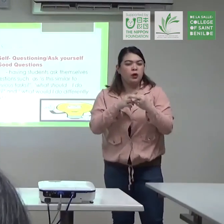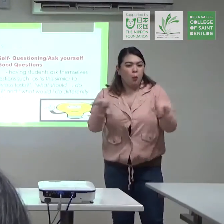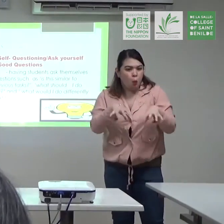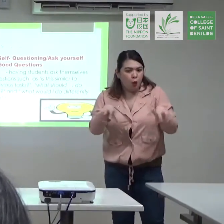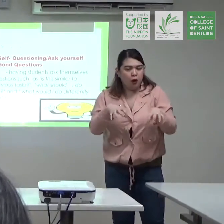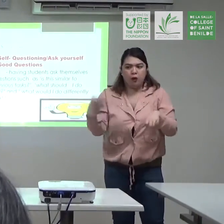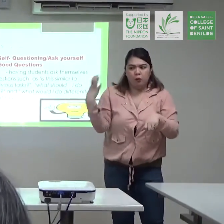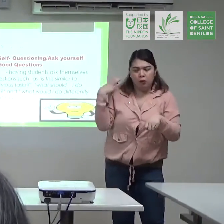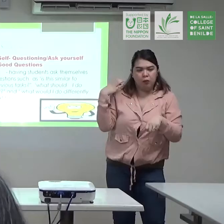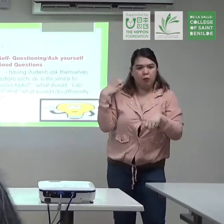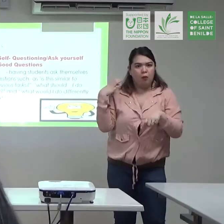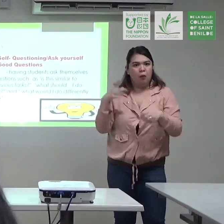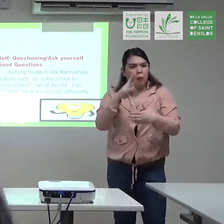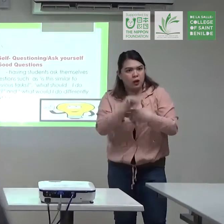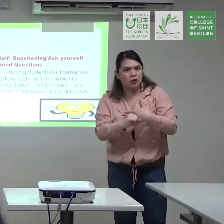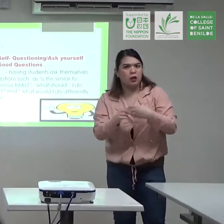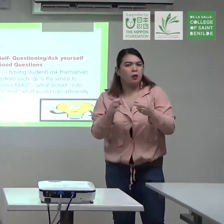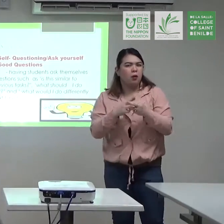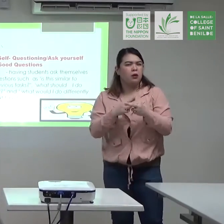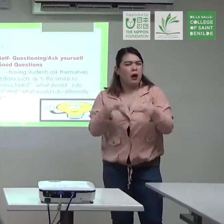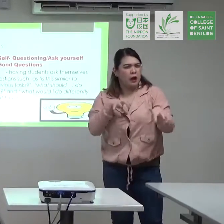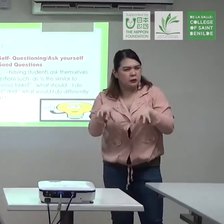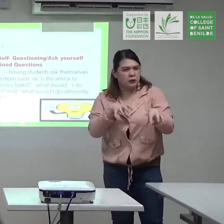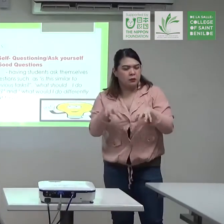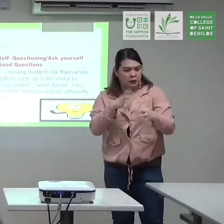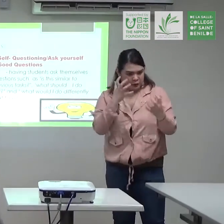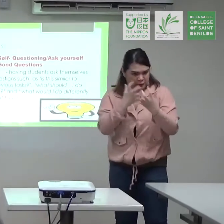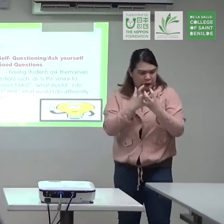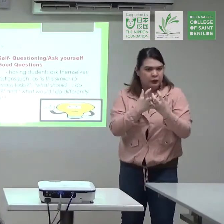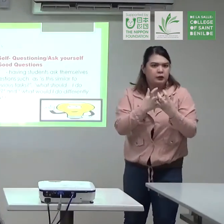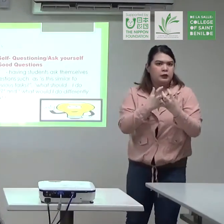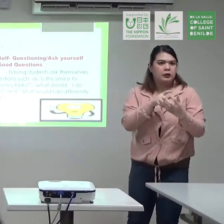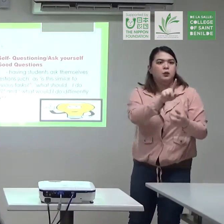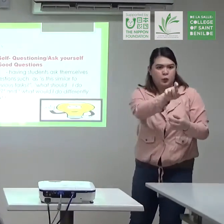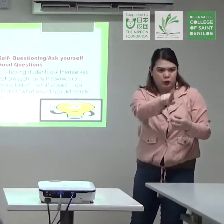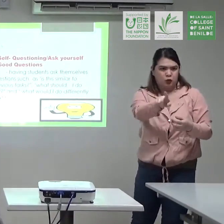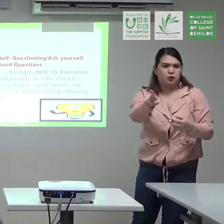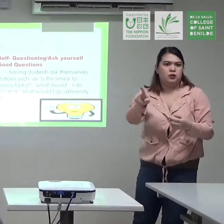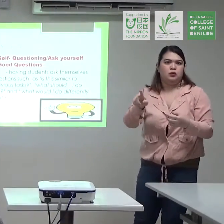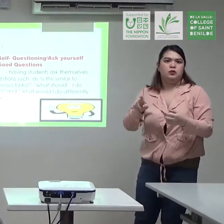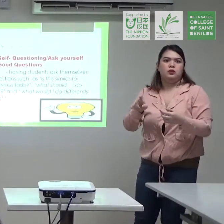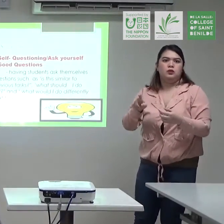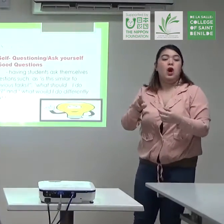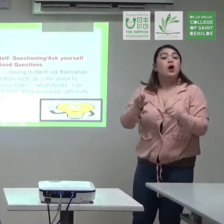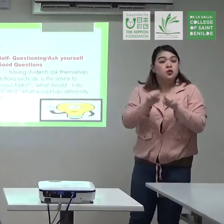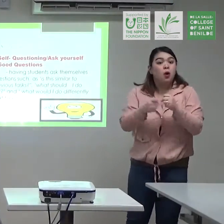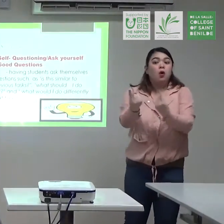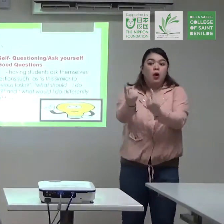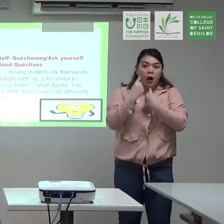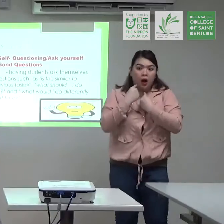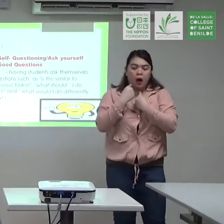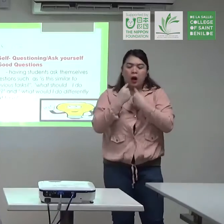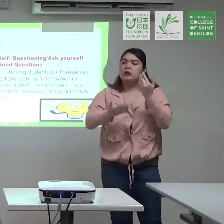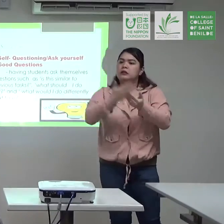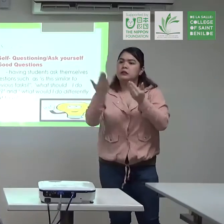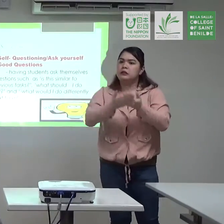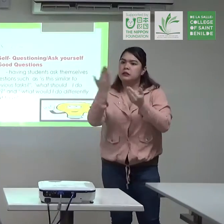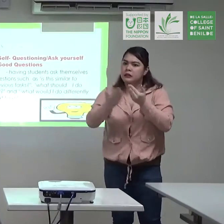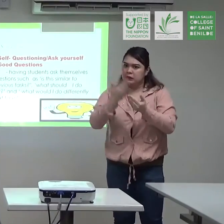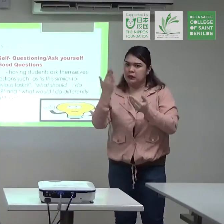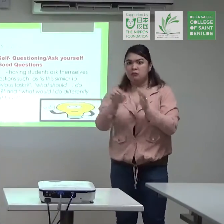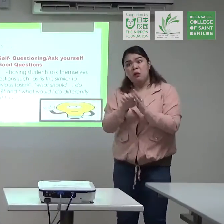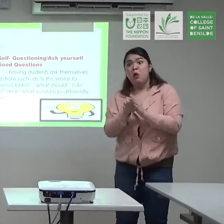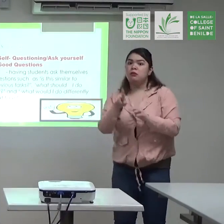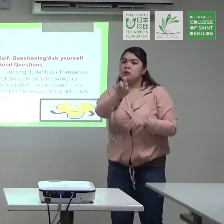task, learning task, current activity with the immediate task. What should I do first? Ano bang